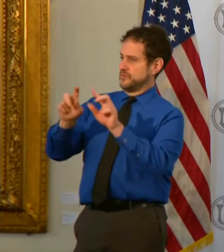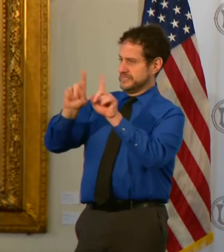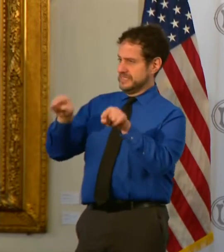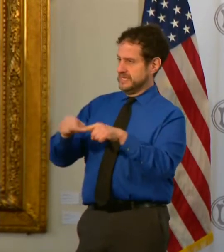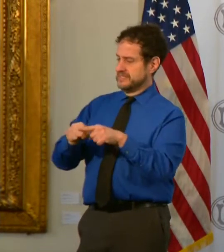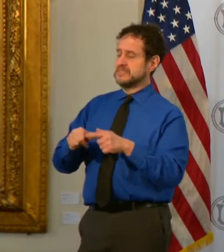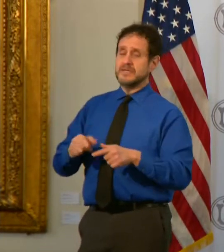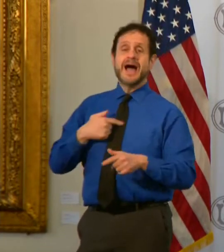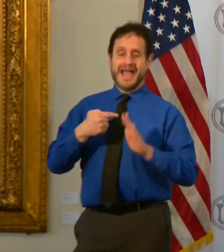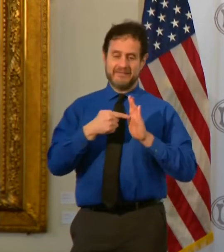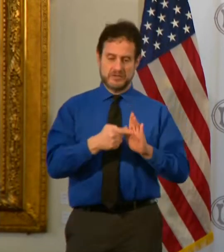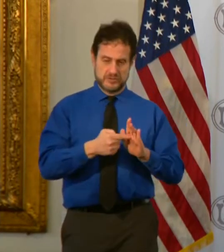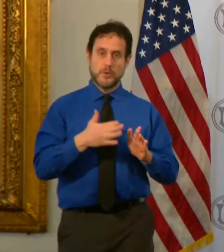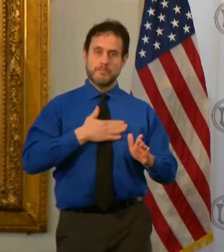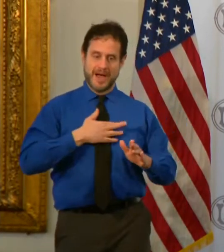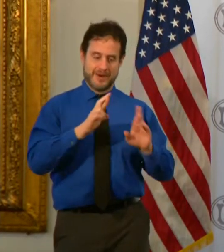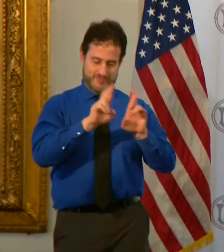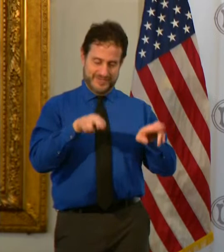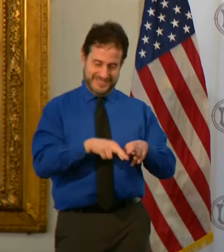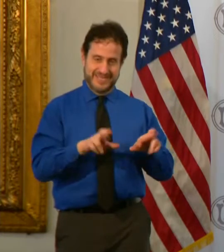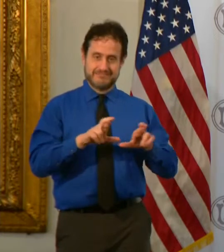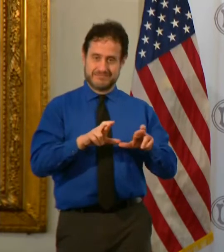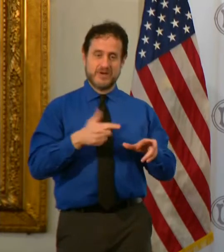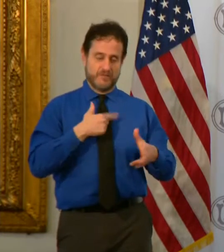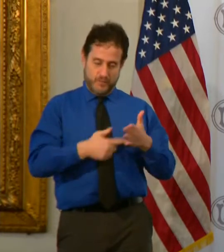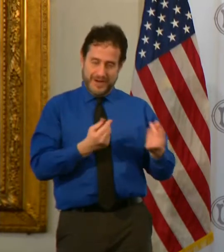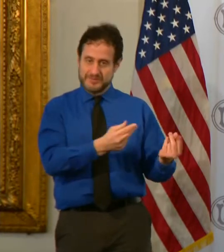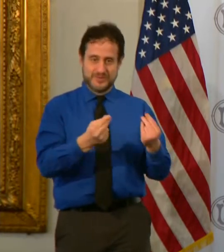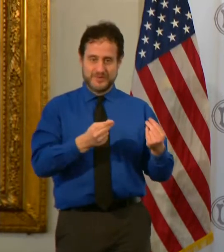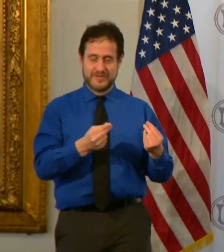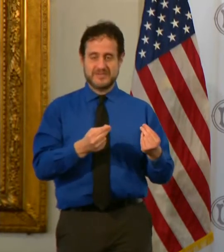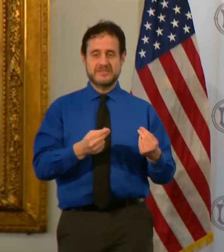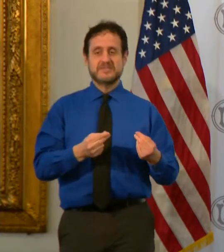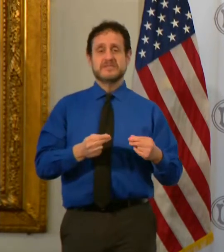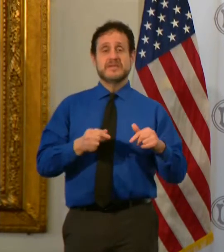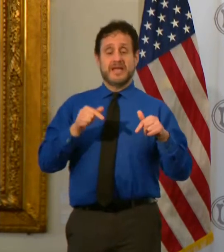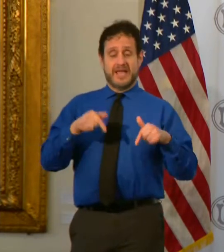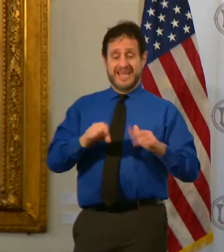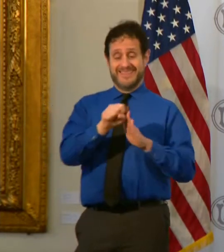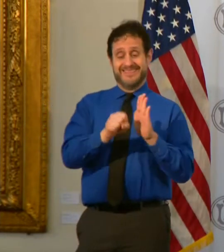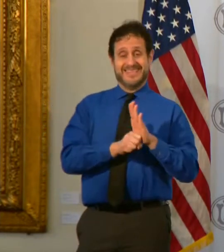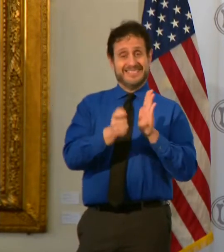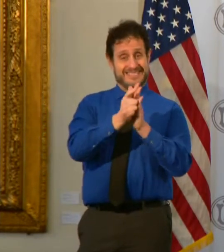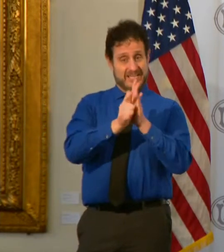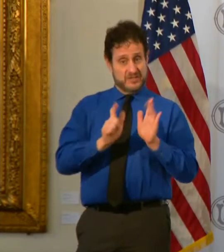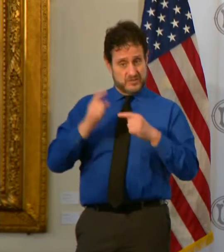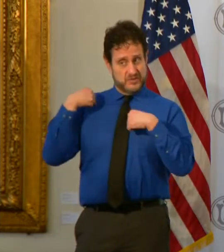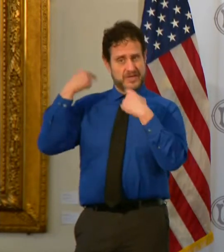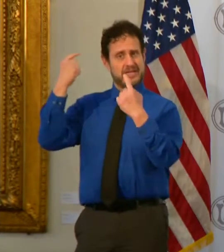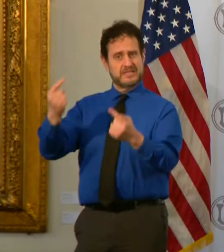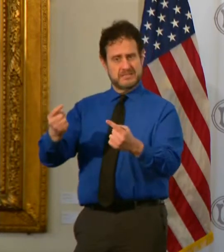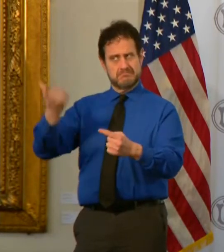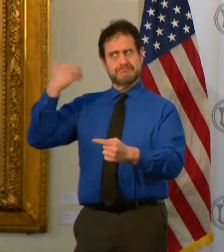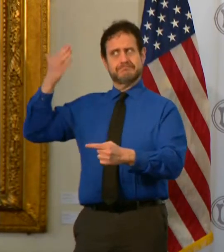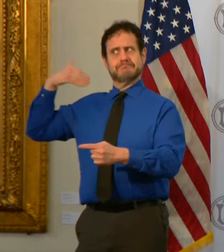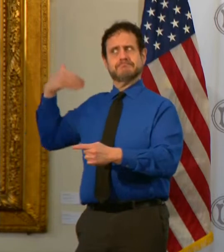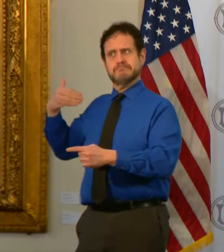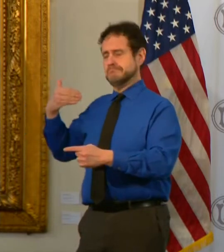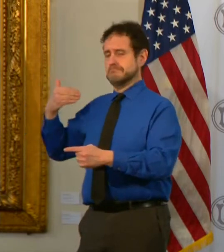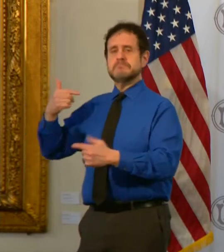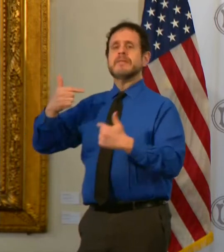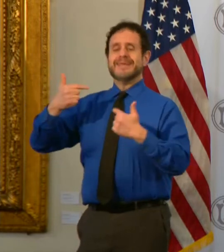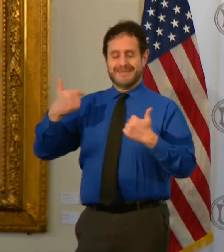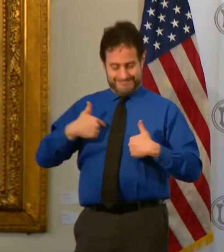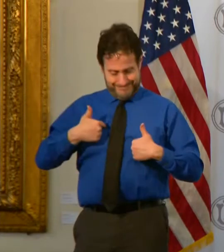Not in the history of this office, and state's attorneys prior, have any of them been as transparent as this office has